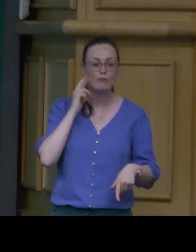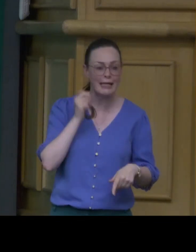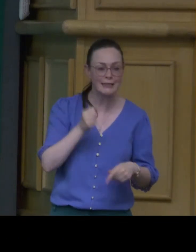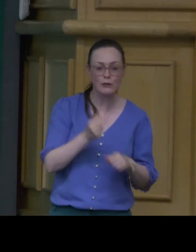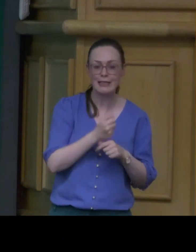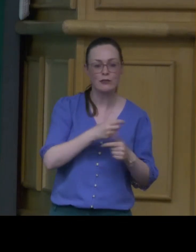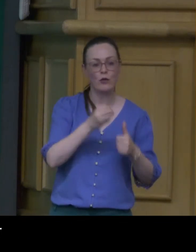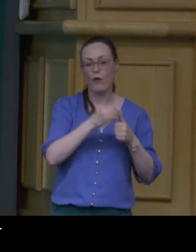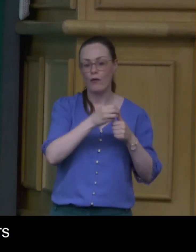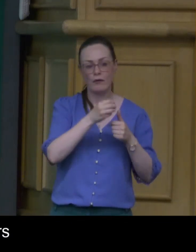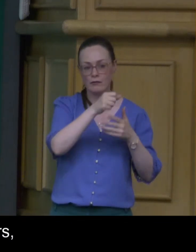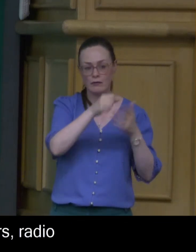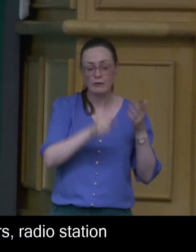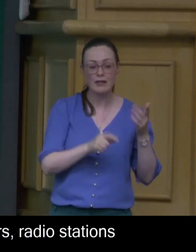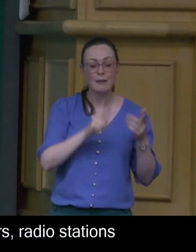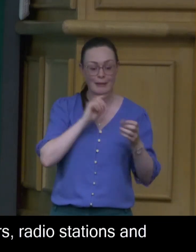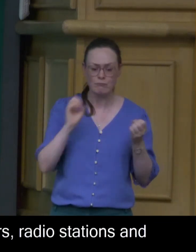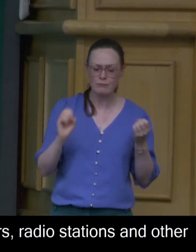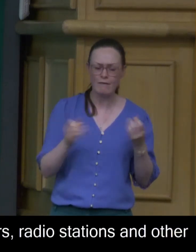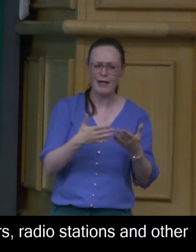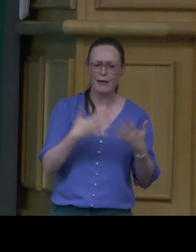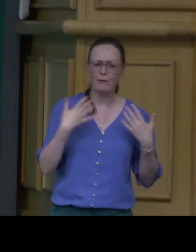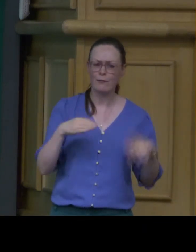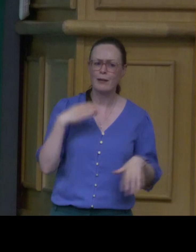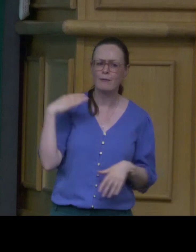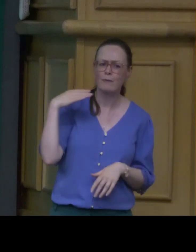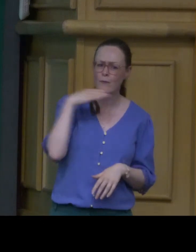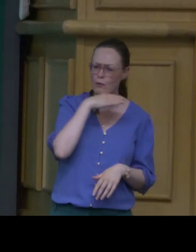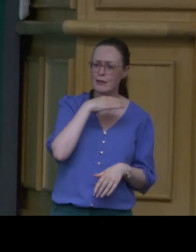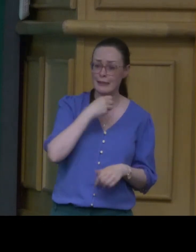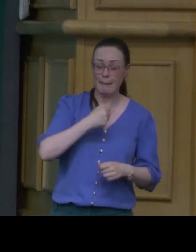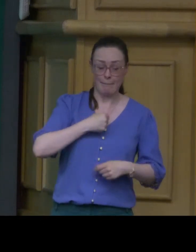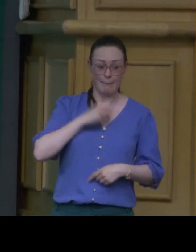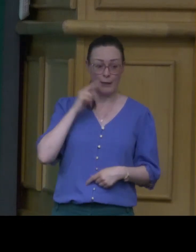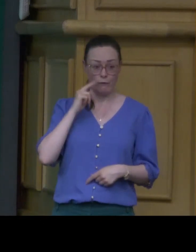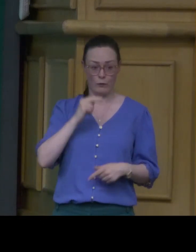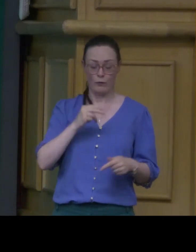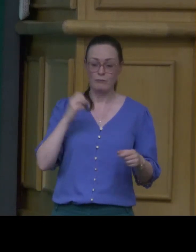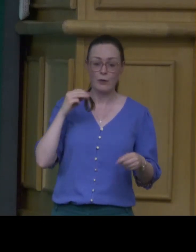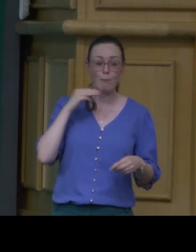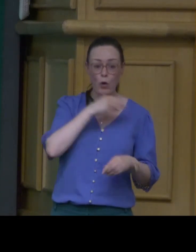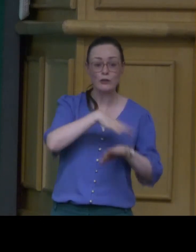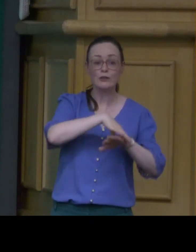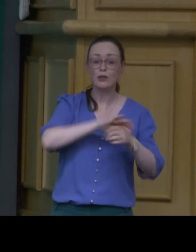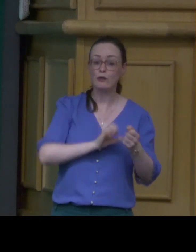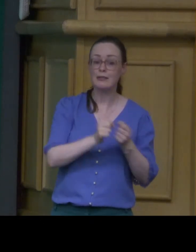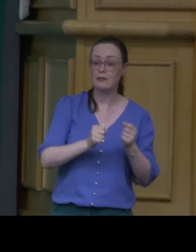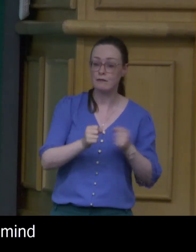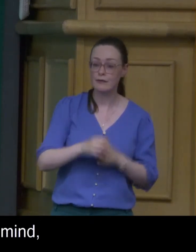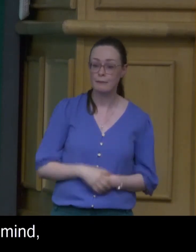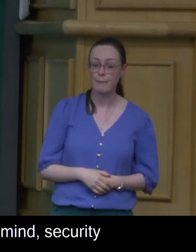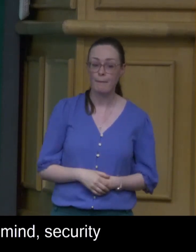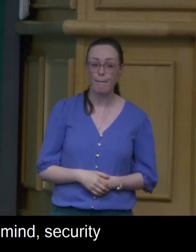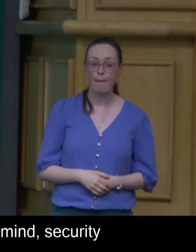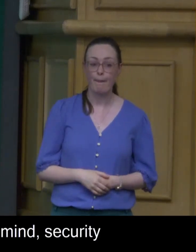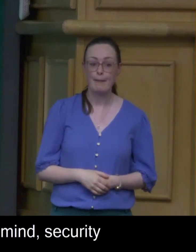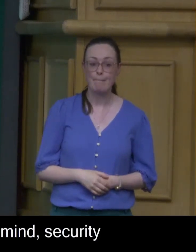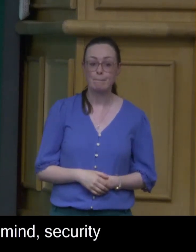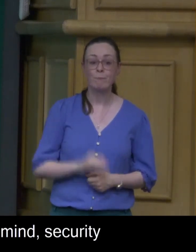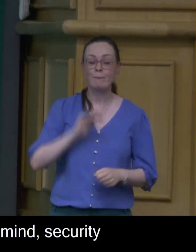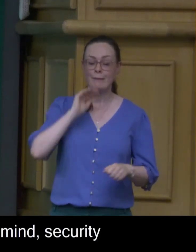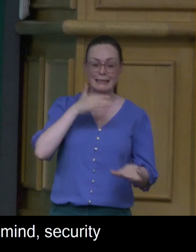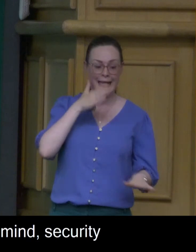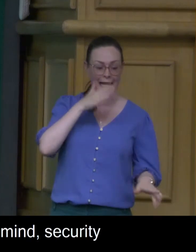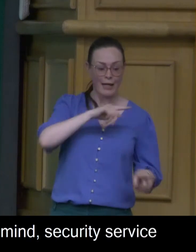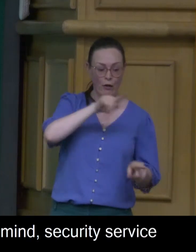other media provide us a really important, in my mind, security service. Because they allow